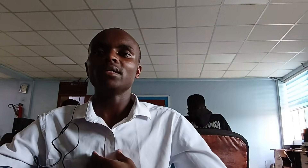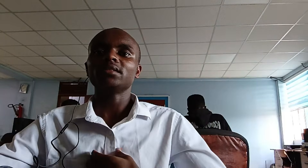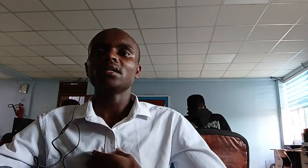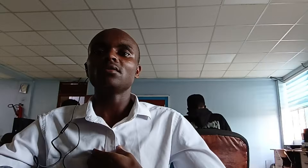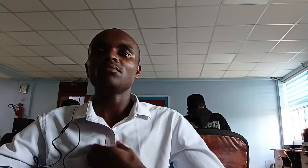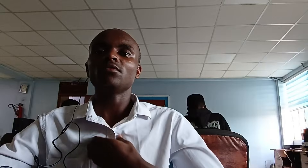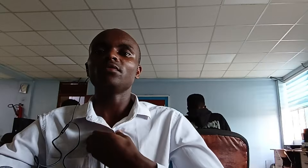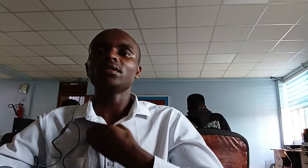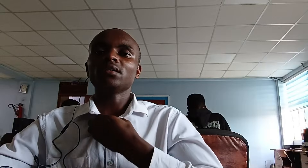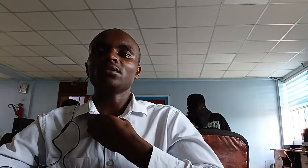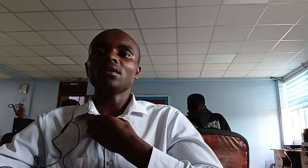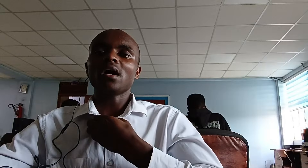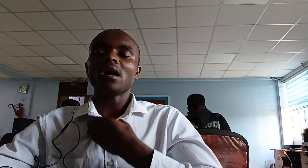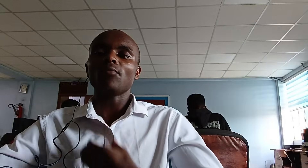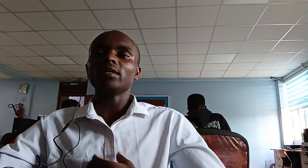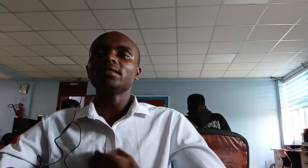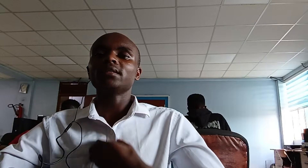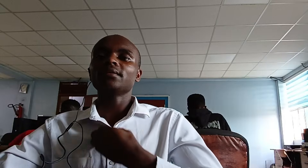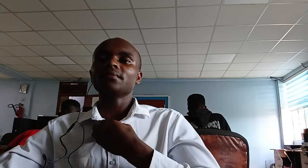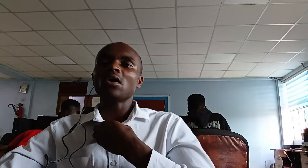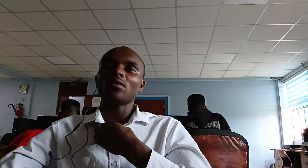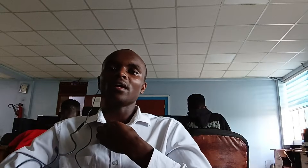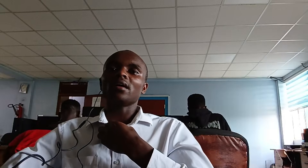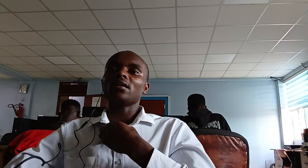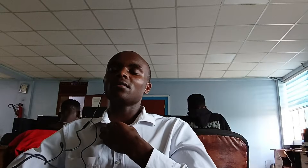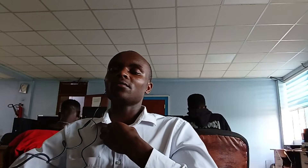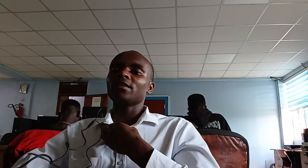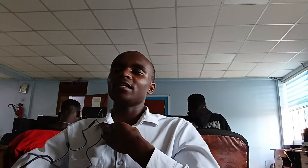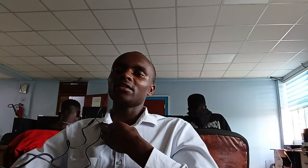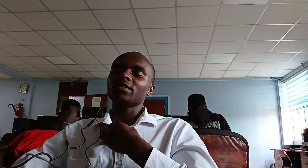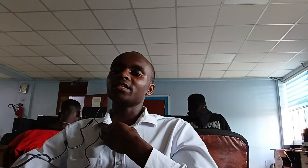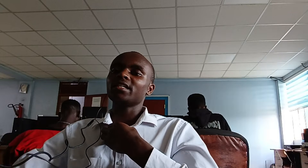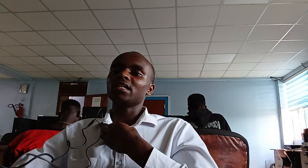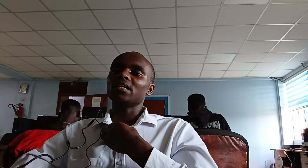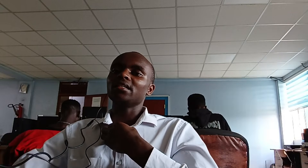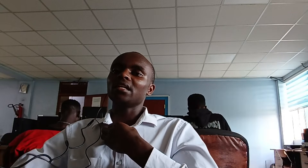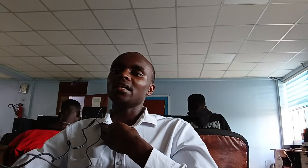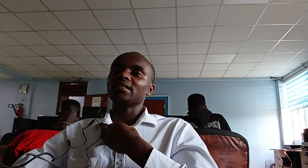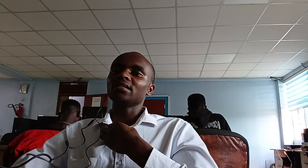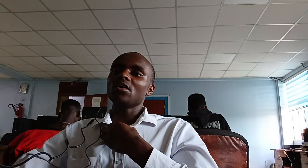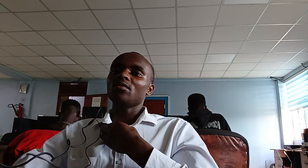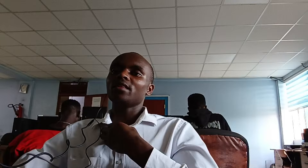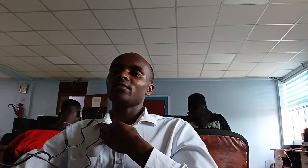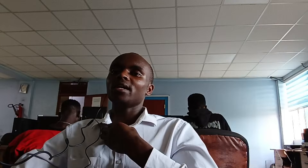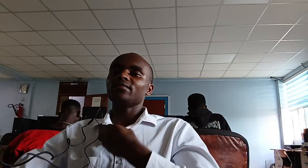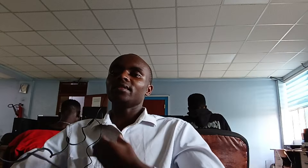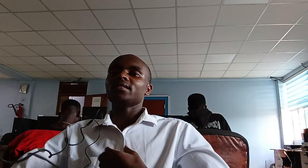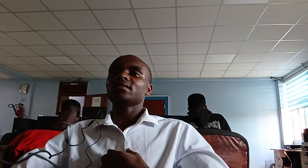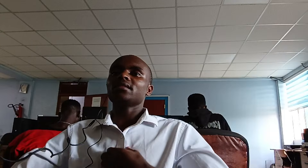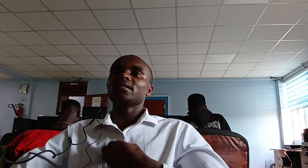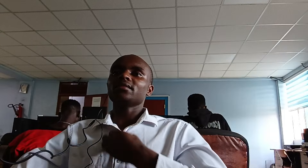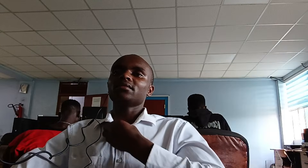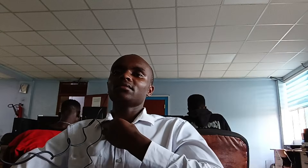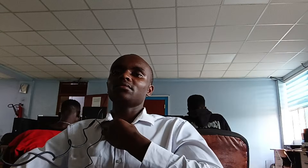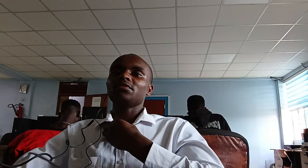now moving upward, where kwenye tie ina lie, where we have the tie. So moving